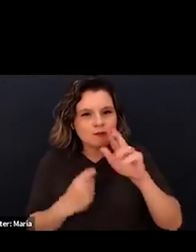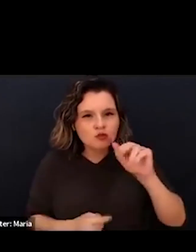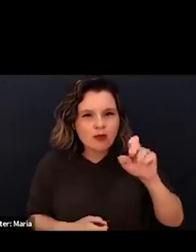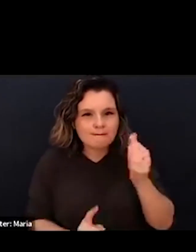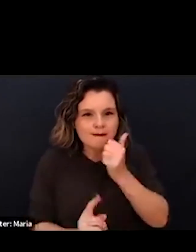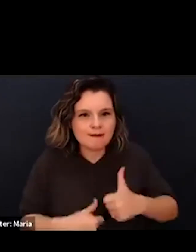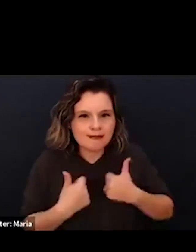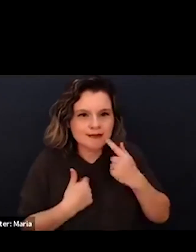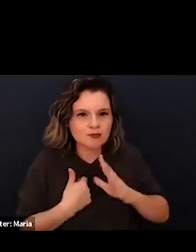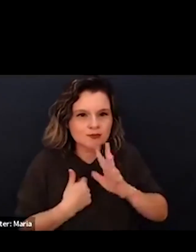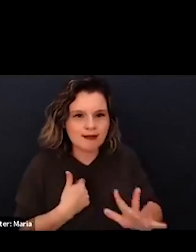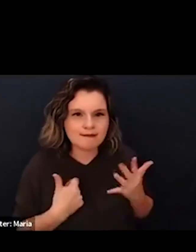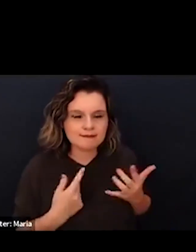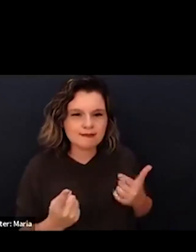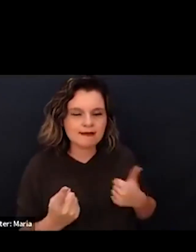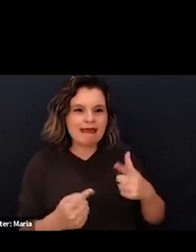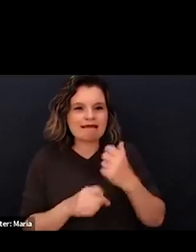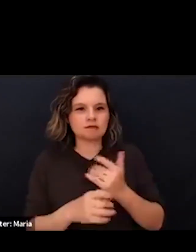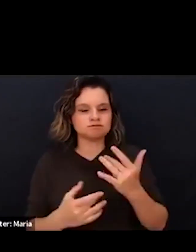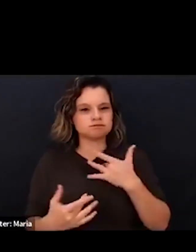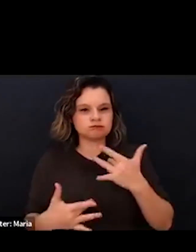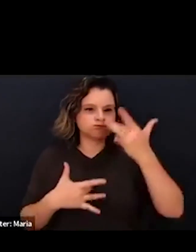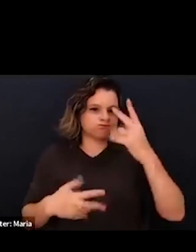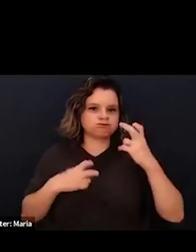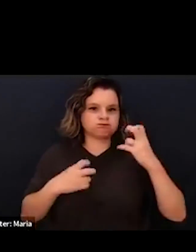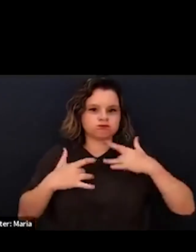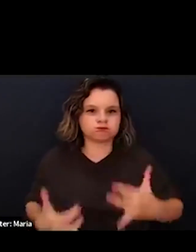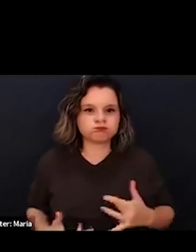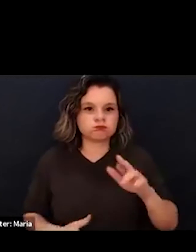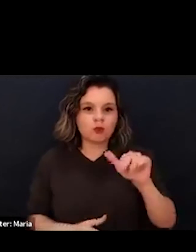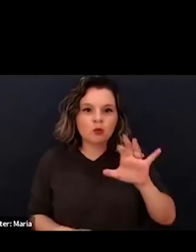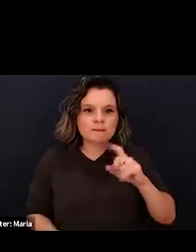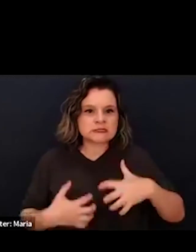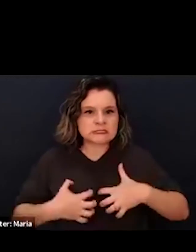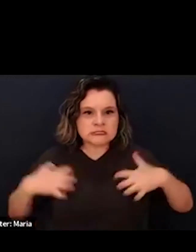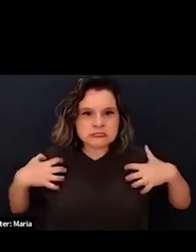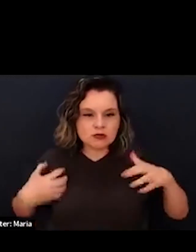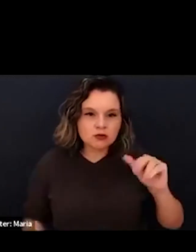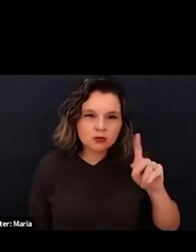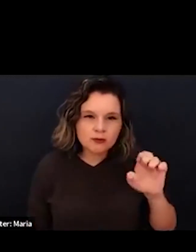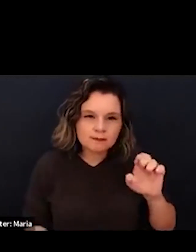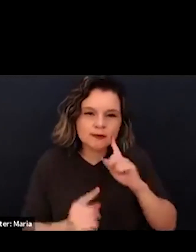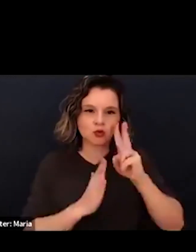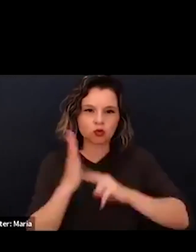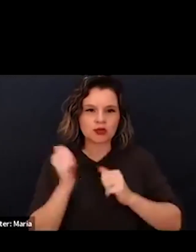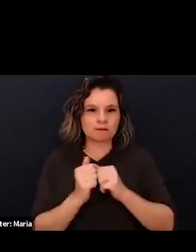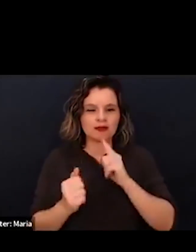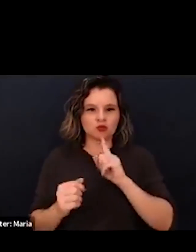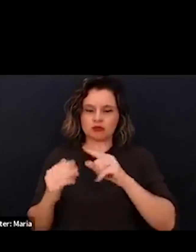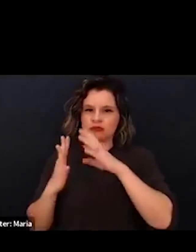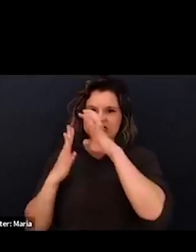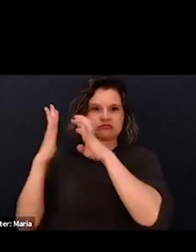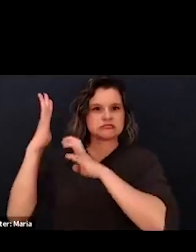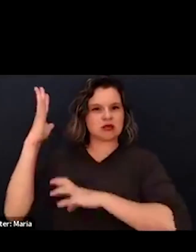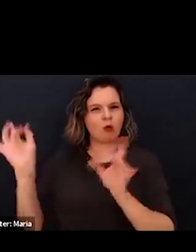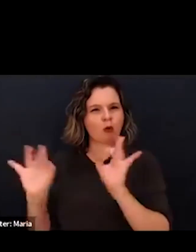life since I was 5 years old, and getting sick from rape and depressed from rape and enraged by rape, and reading my insanely crowded inbox of horror